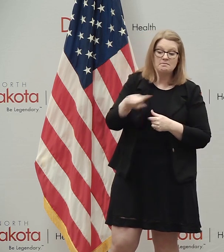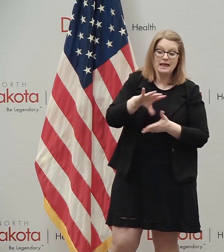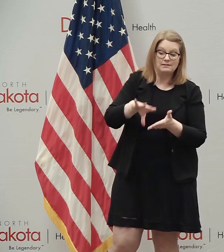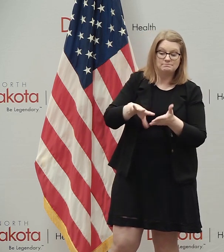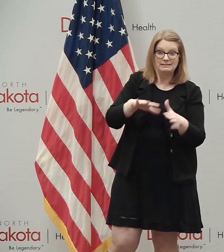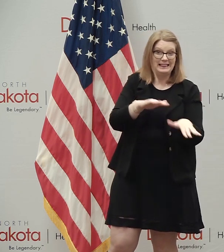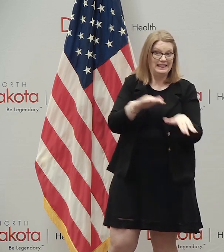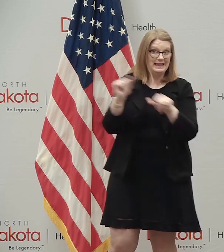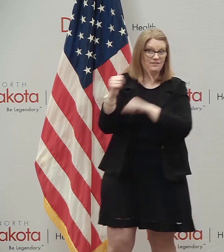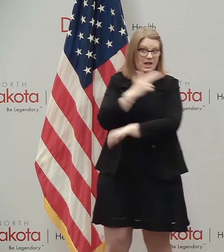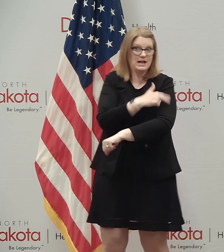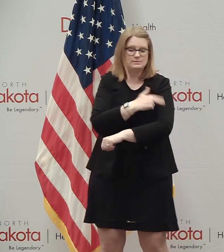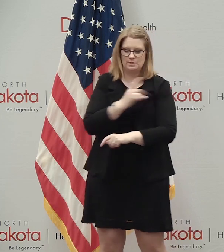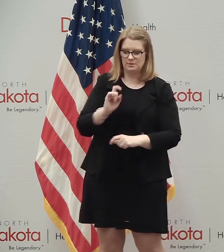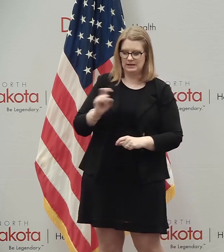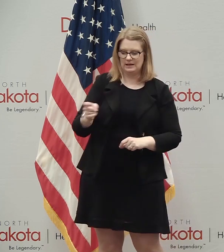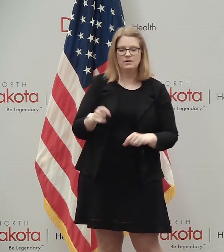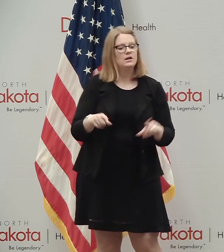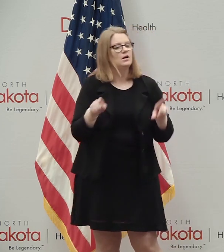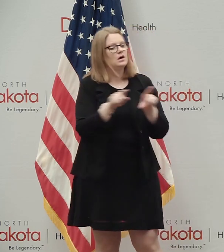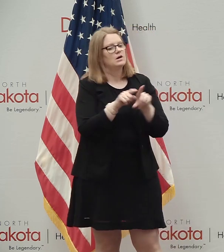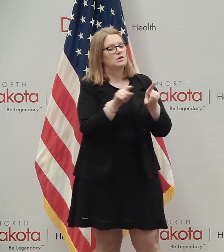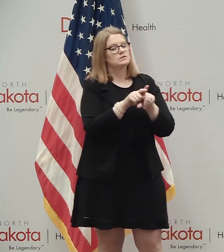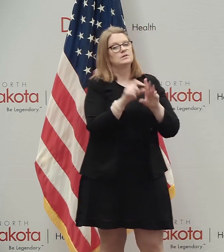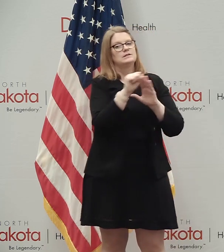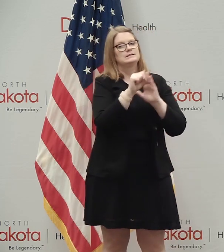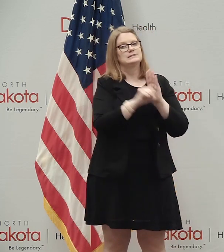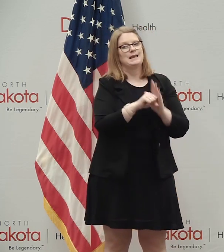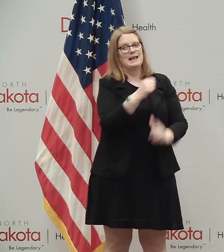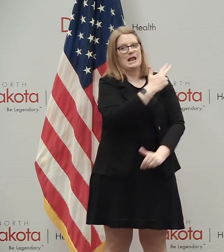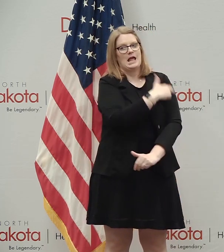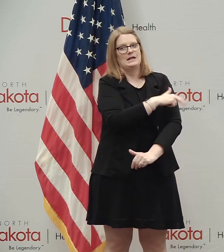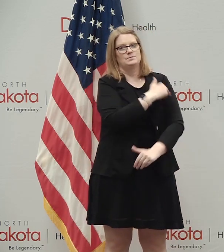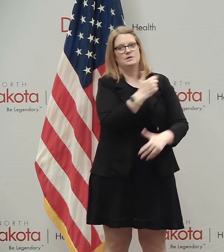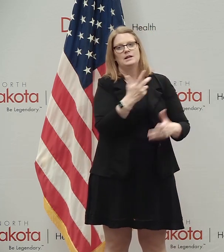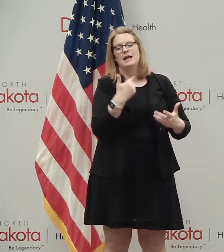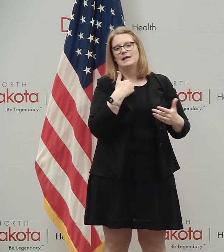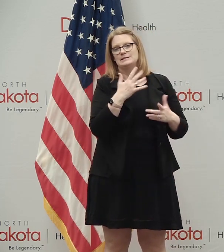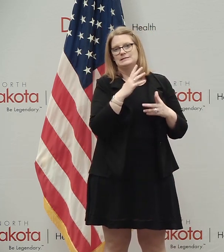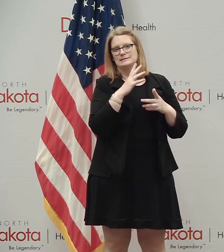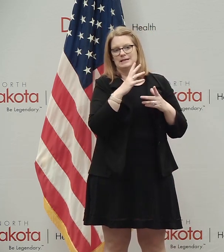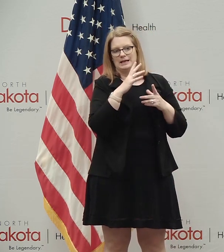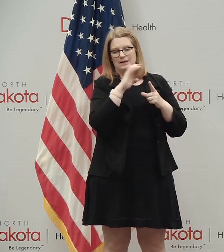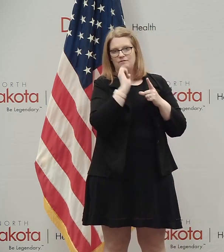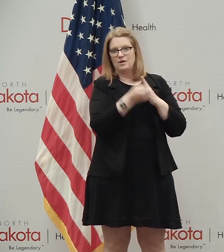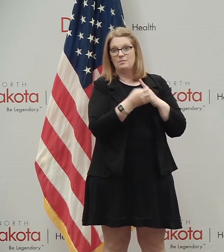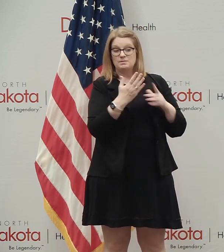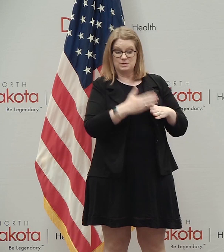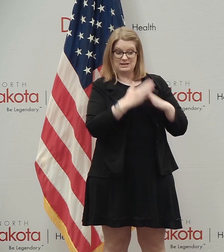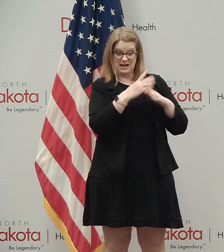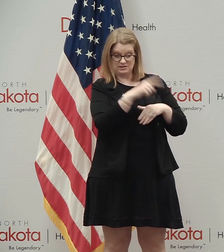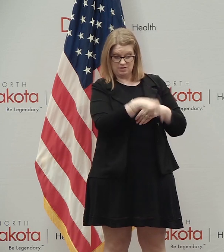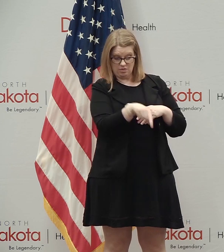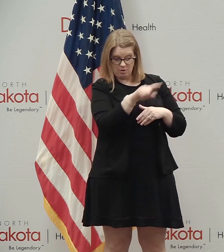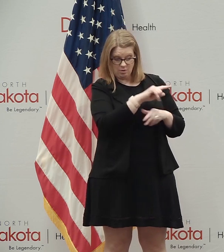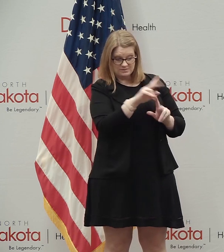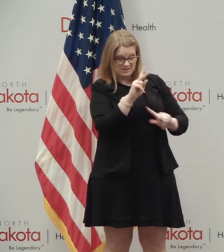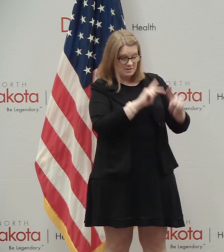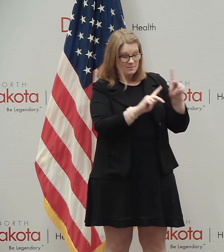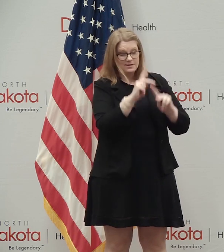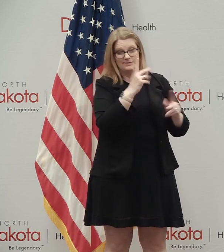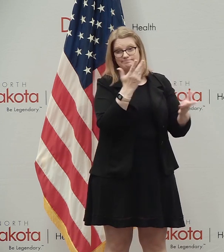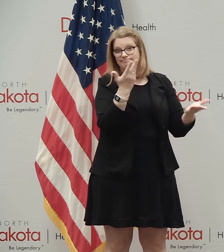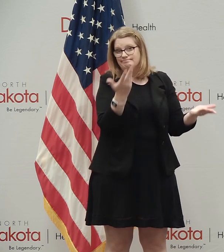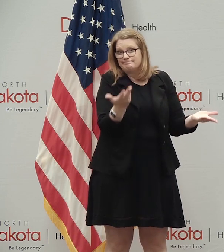And then I also want to say too that again, the state hospitals created an environment that not only protects the vulnerable, people that are dealing with